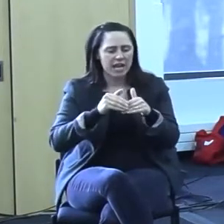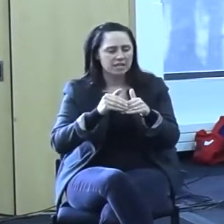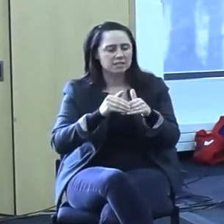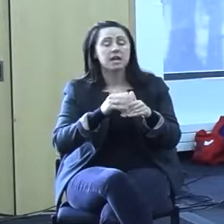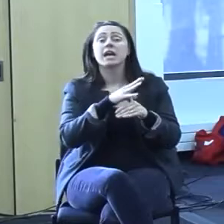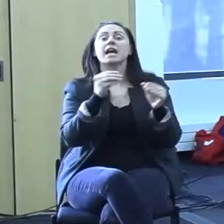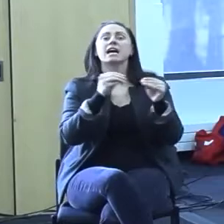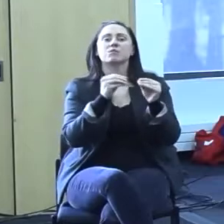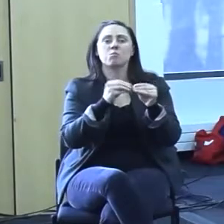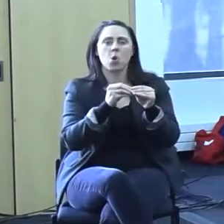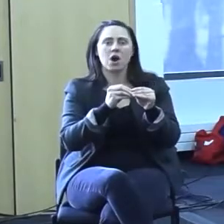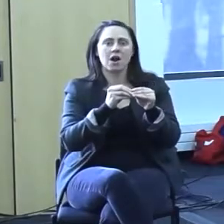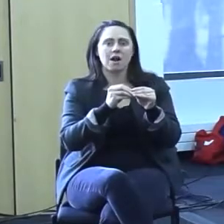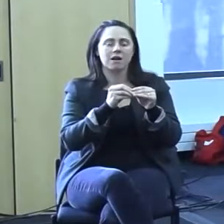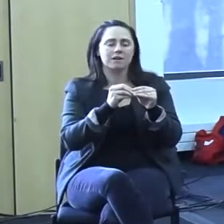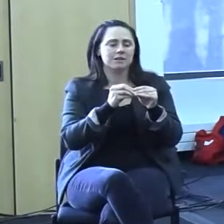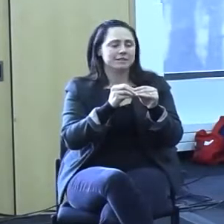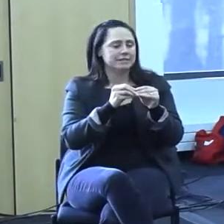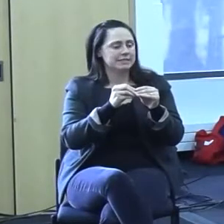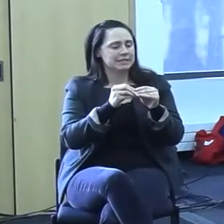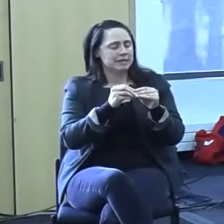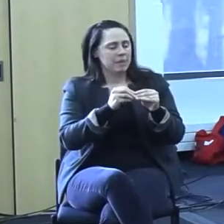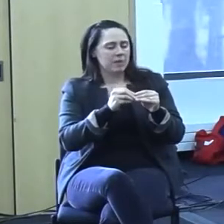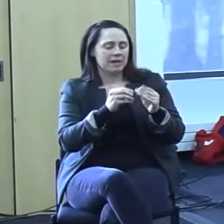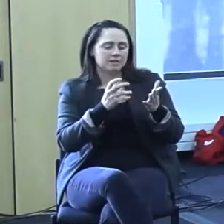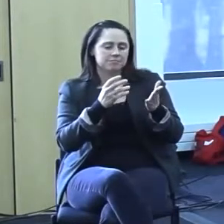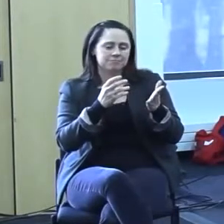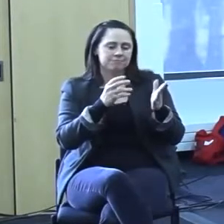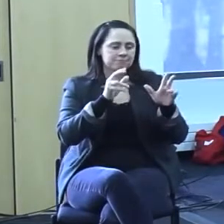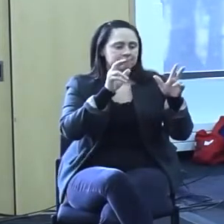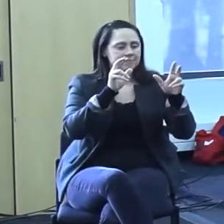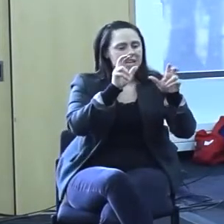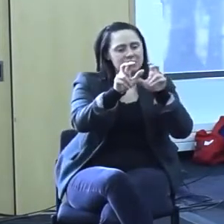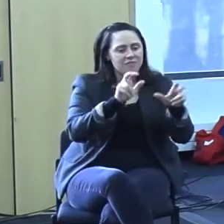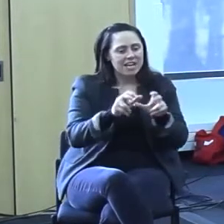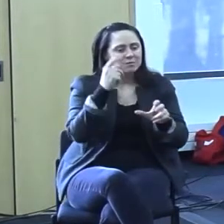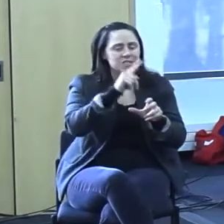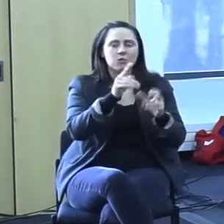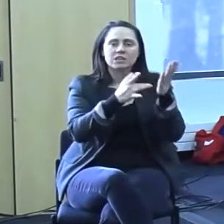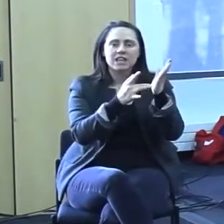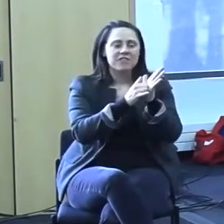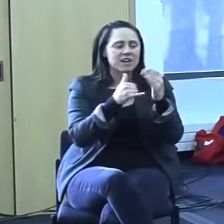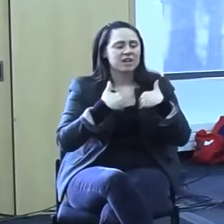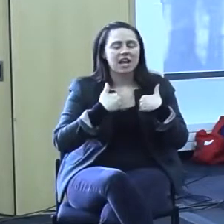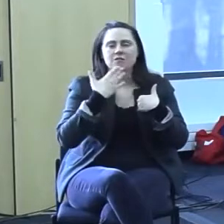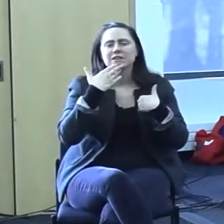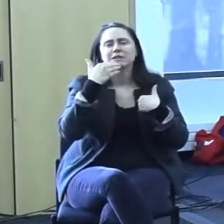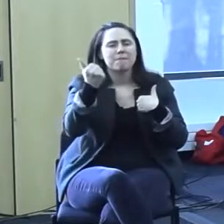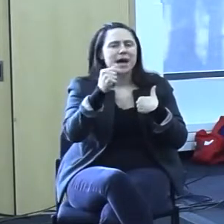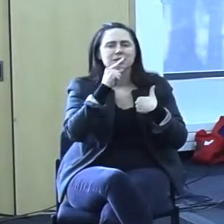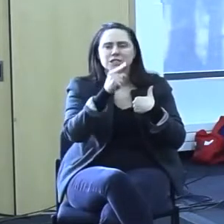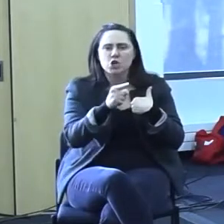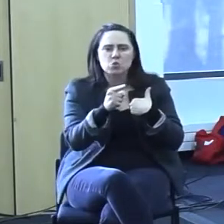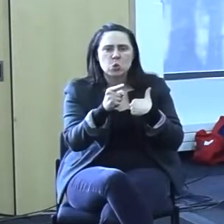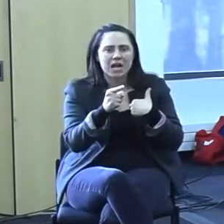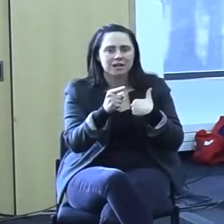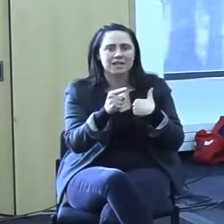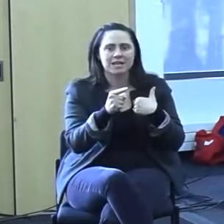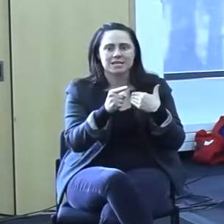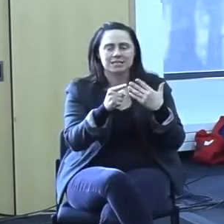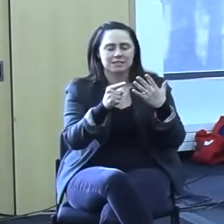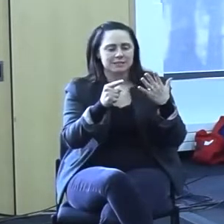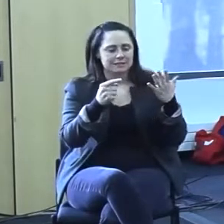and more investments into the technologies that we have, I think, is some of the best. It really closes gaps